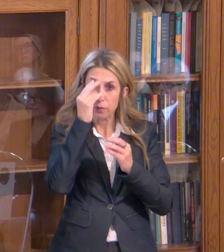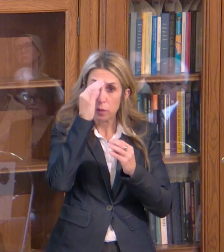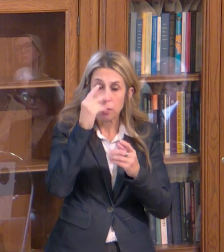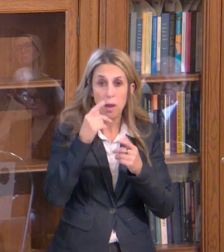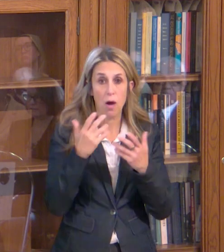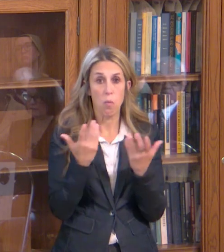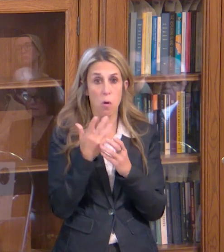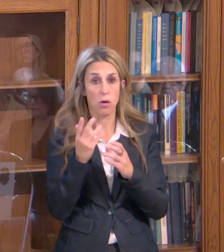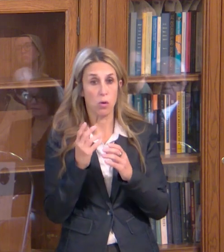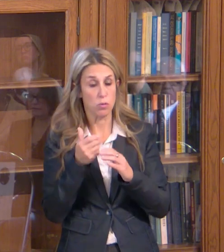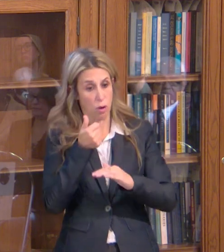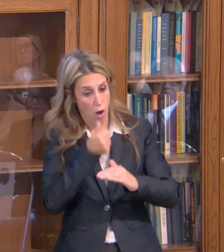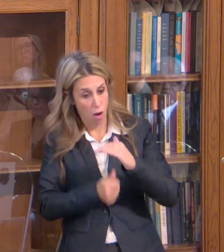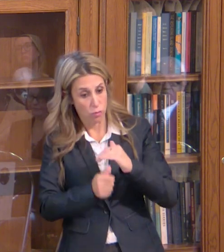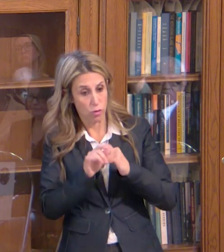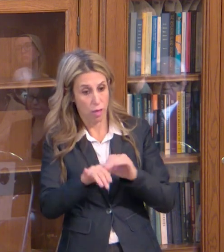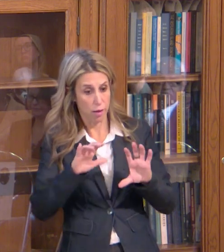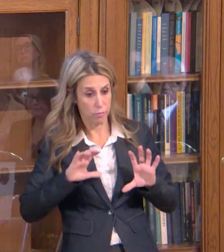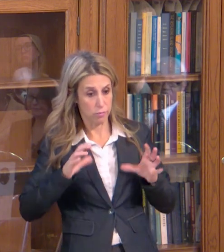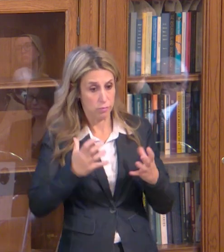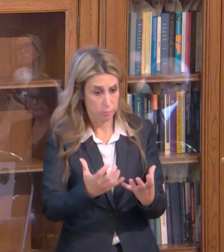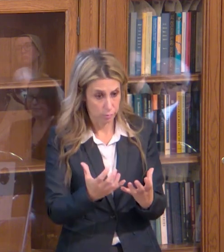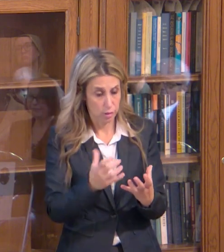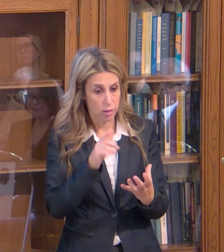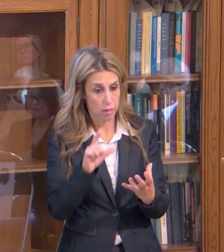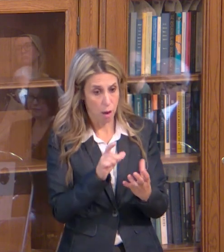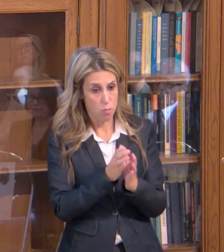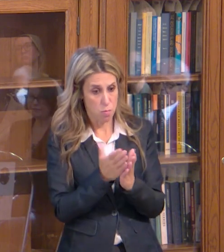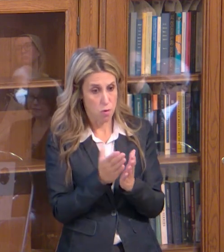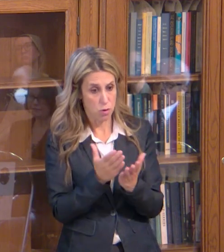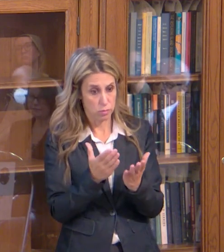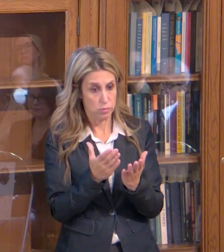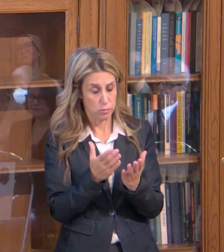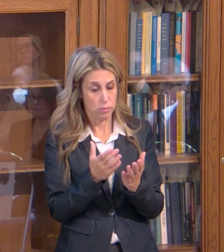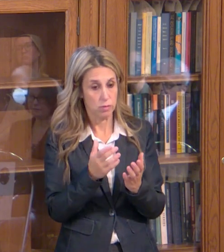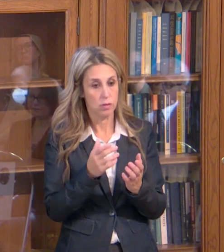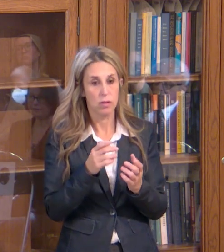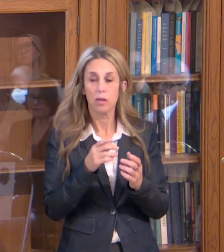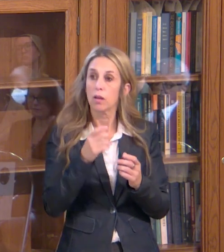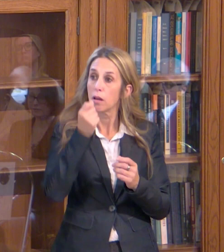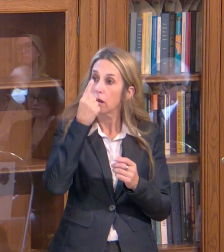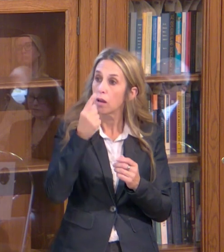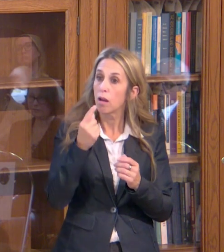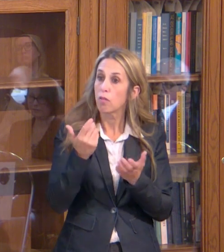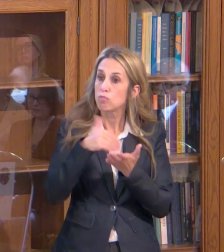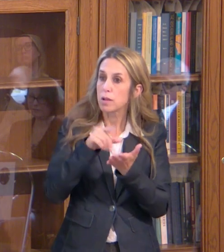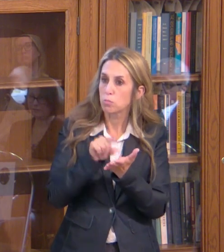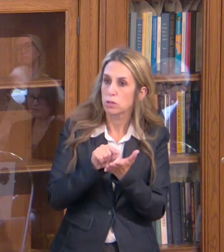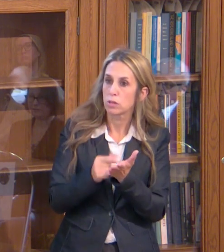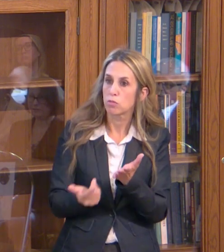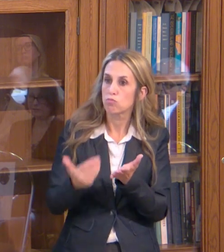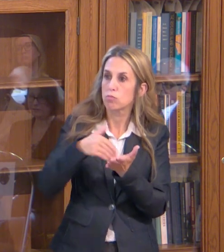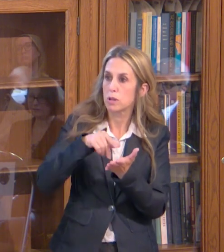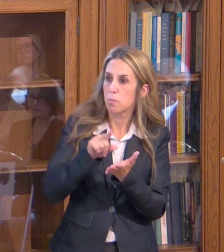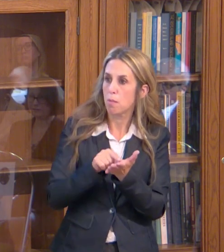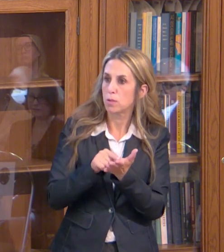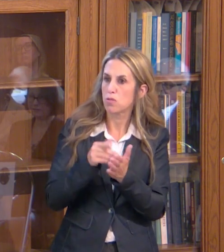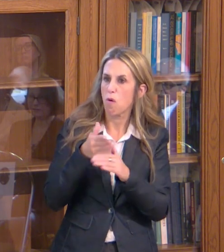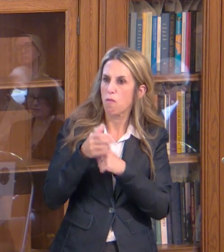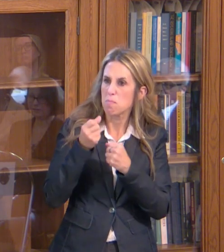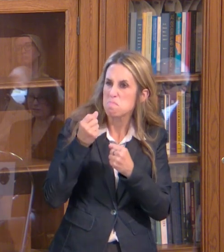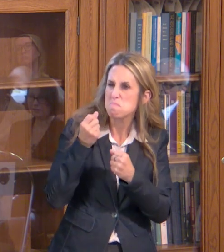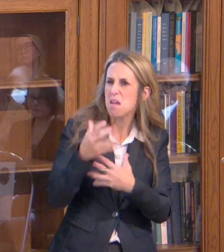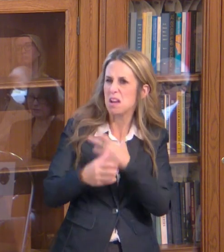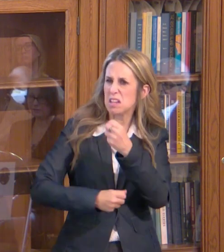the Canon but when reprinted and republished over decades